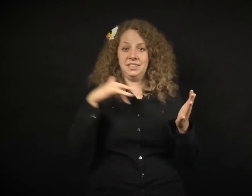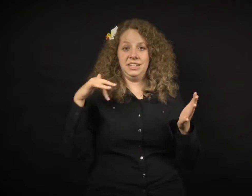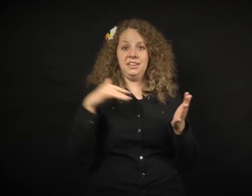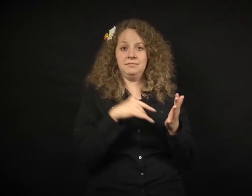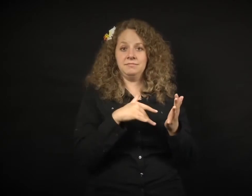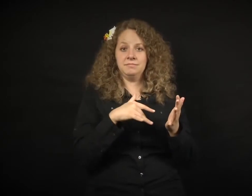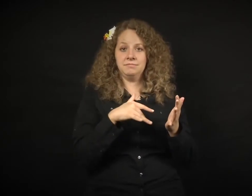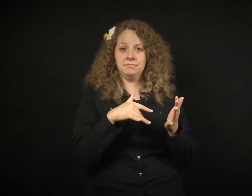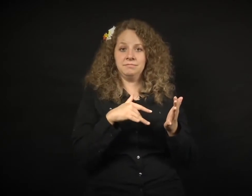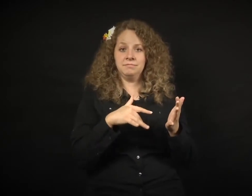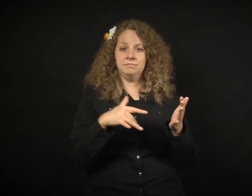Study.